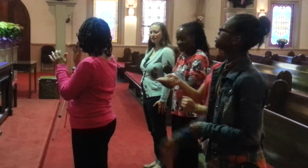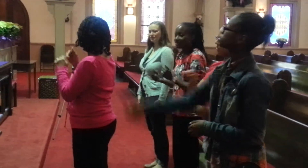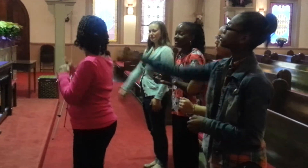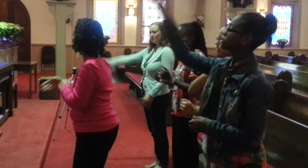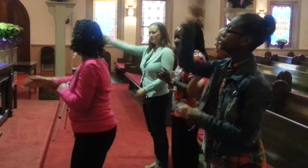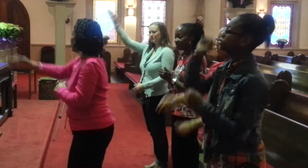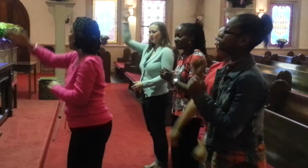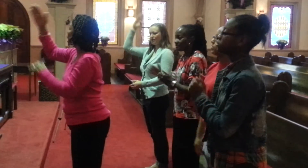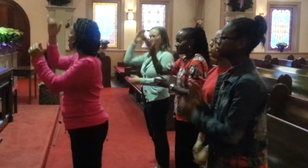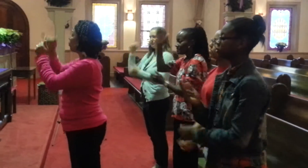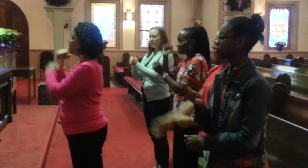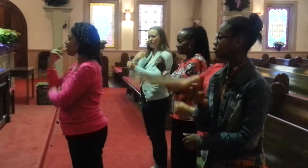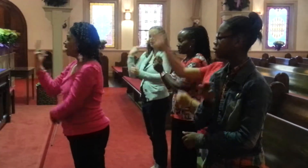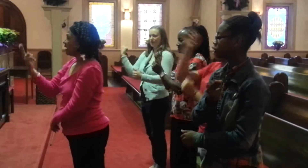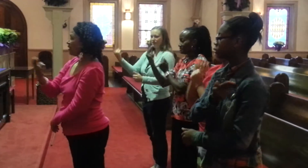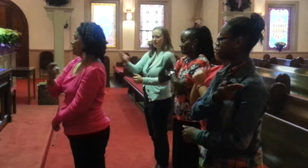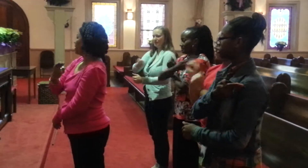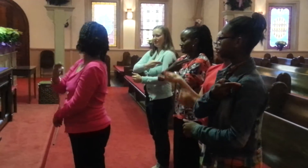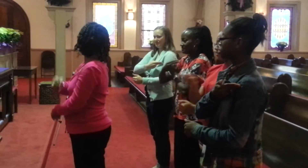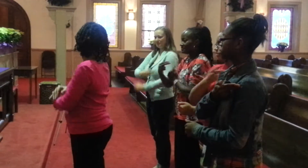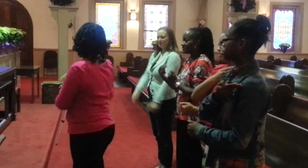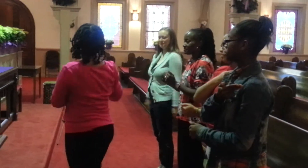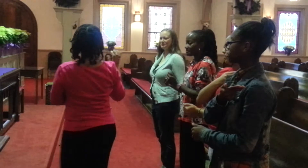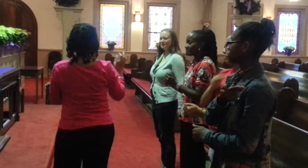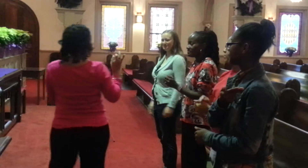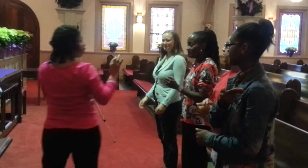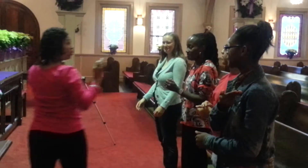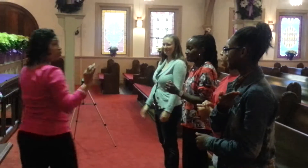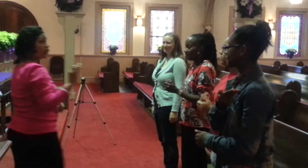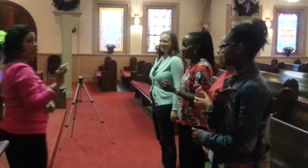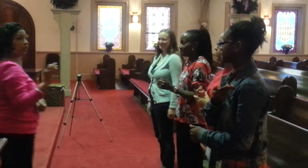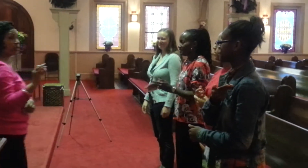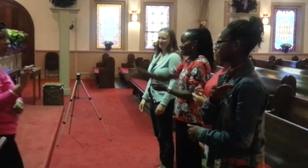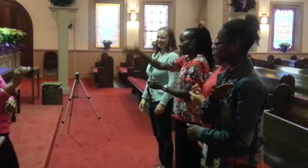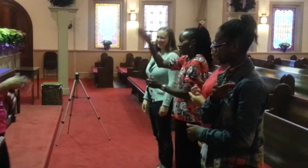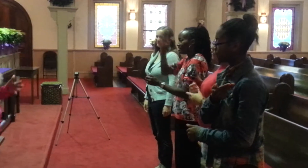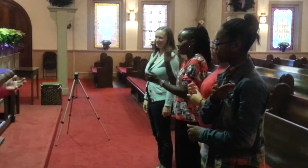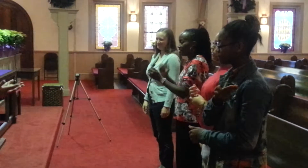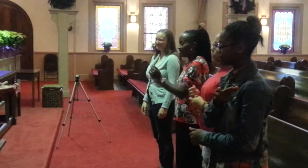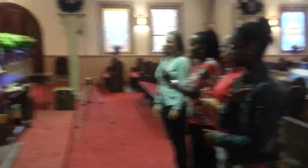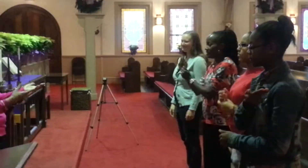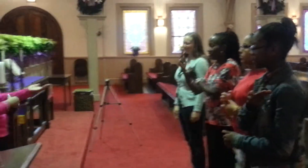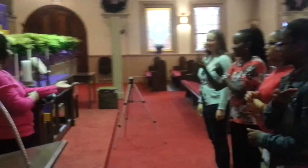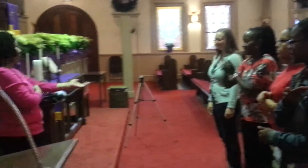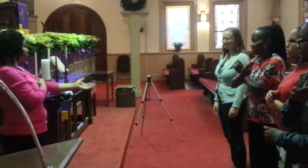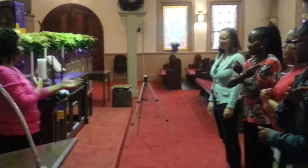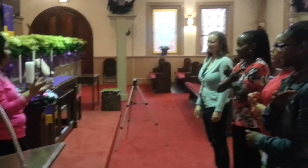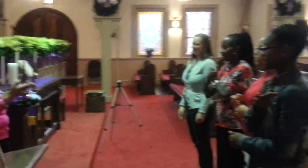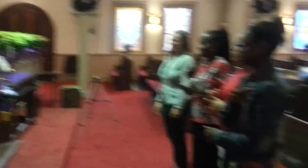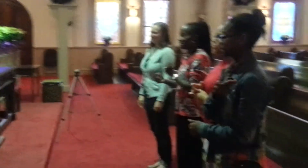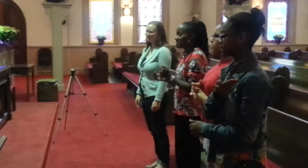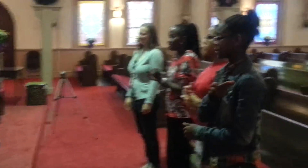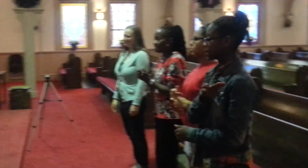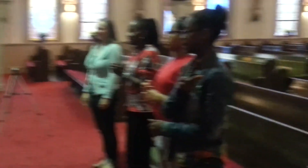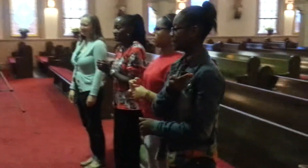Okay. God with us. And you're going to be right on those words. So that'll be good. It'll be English. Okay? God with us.